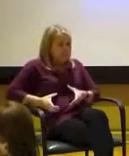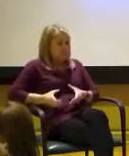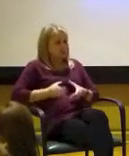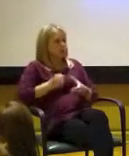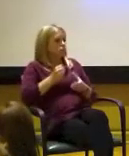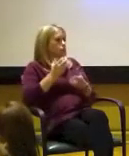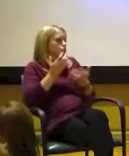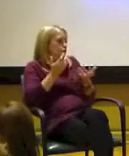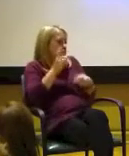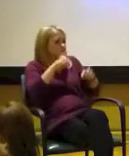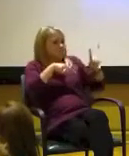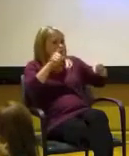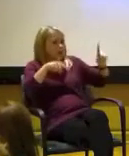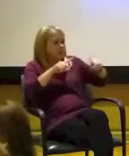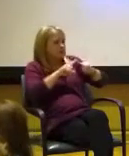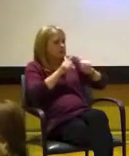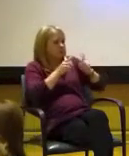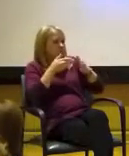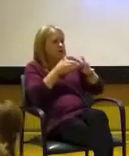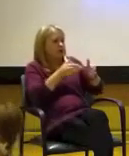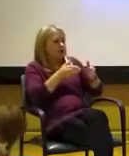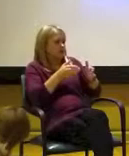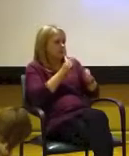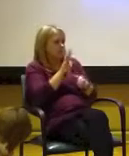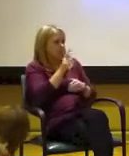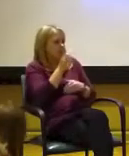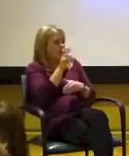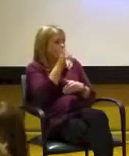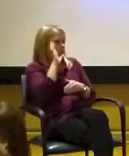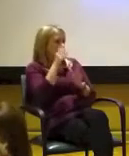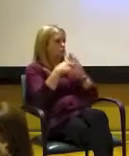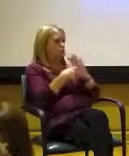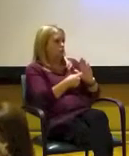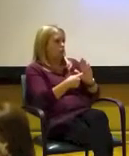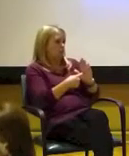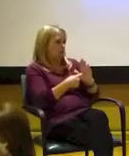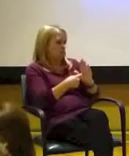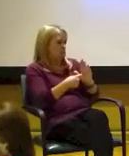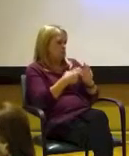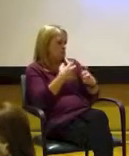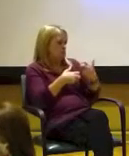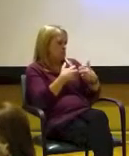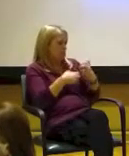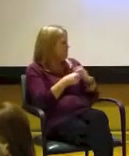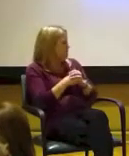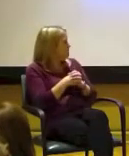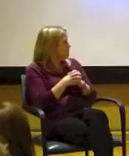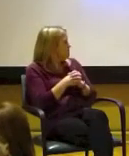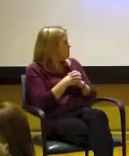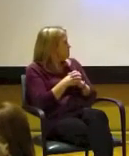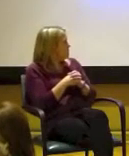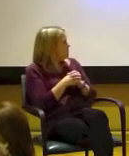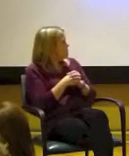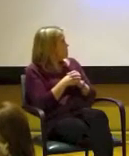So there's a variety of ways in which the bladder might present itself.